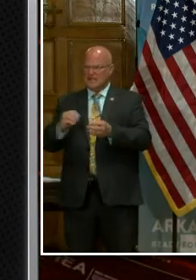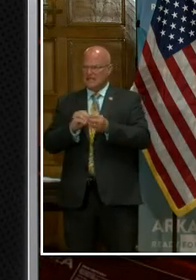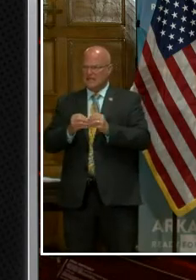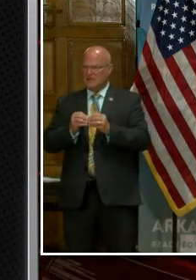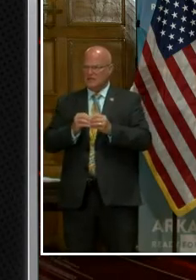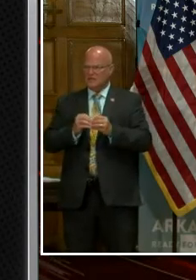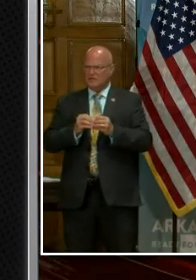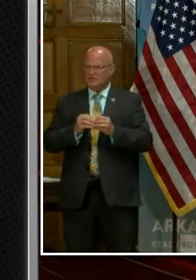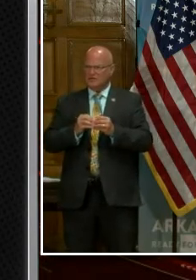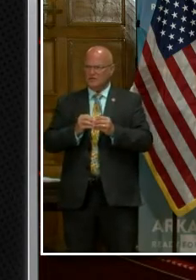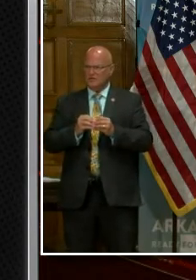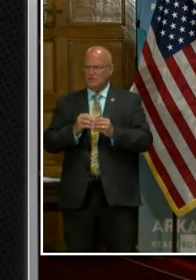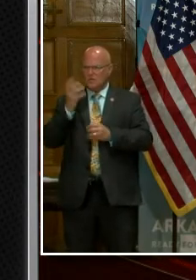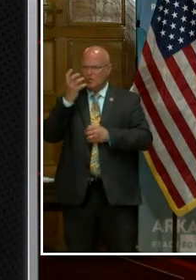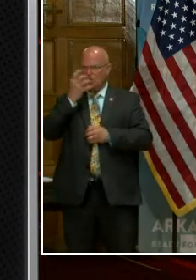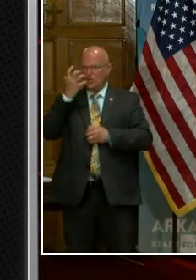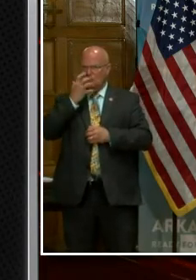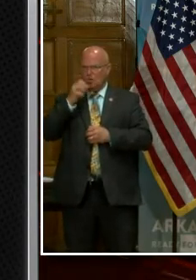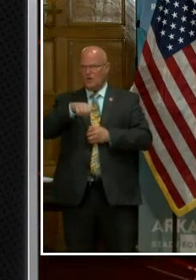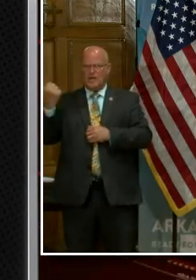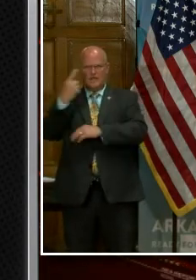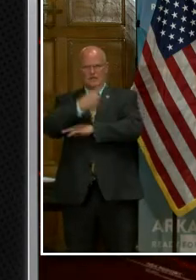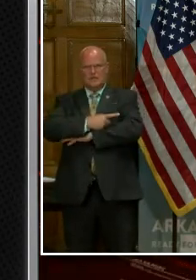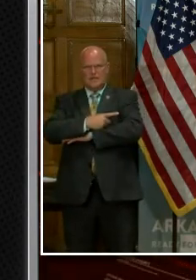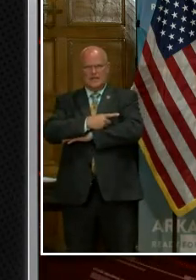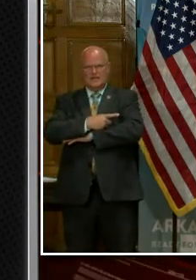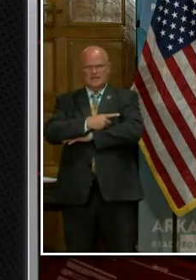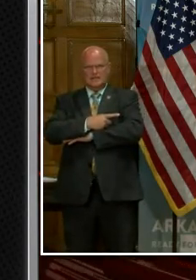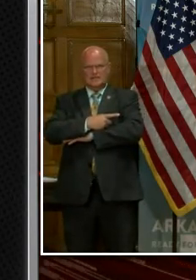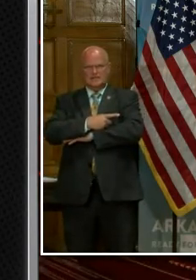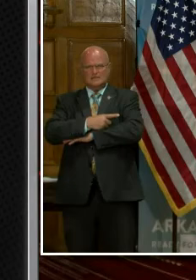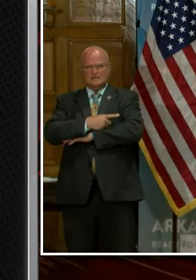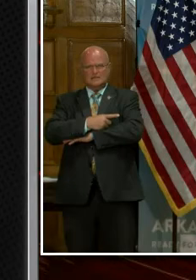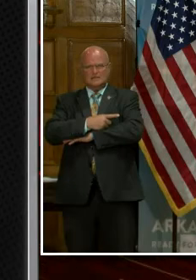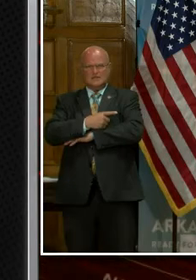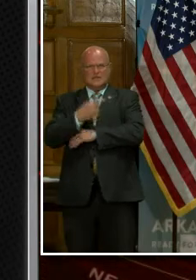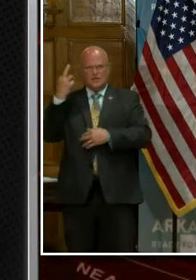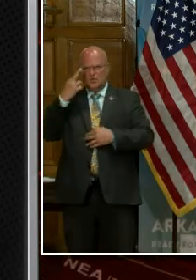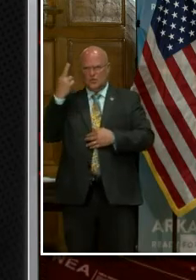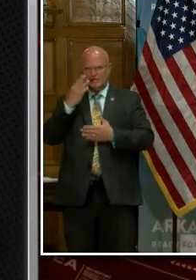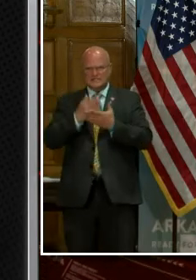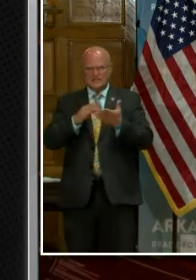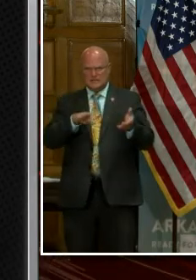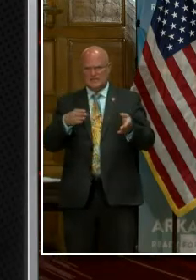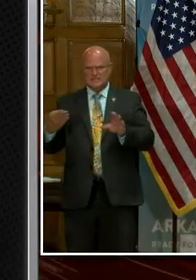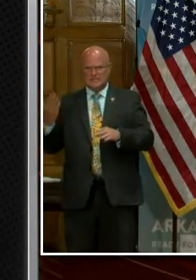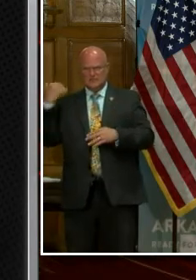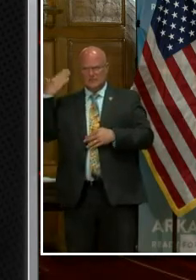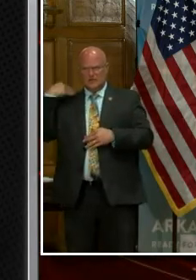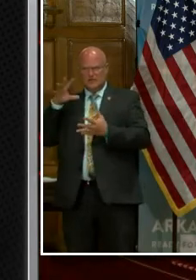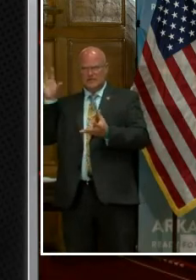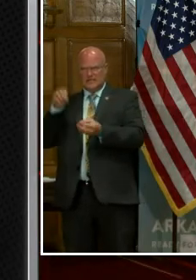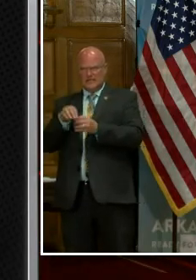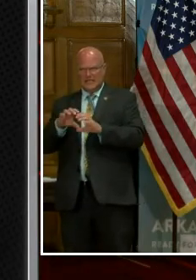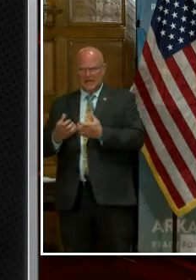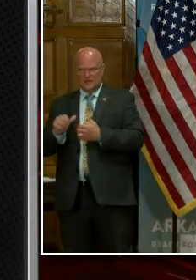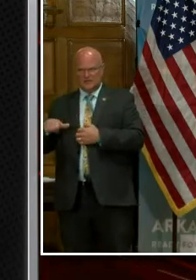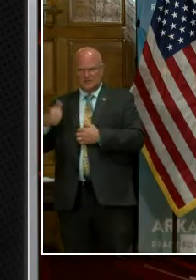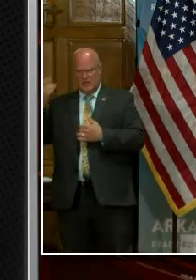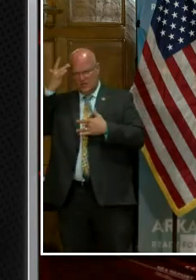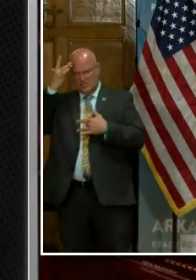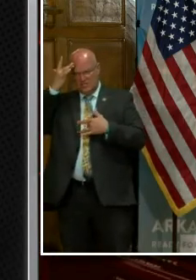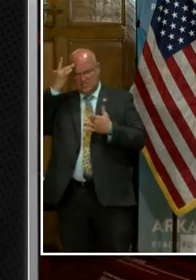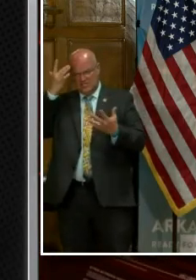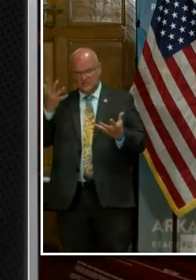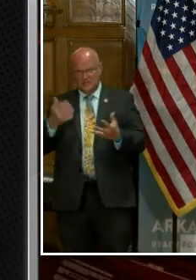is extraordinary compared to other days. I've wondered what was to account for that. Are some of these deaths previously categorized as some other